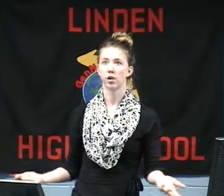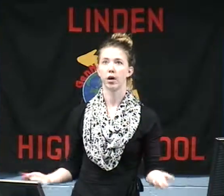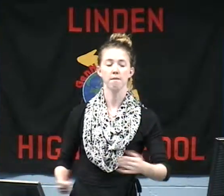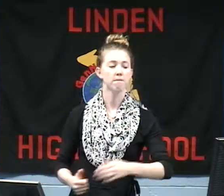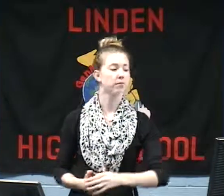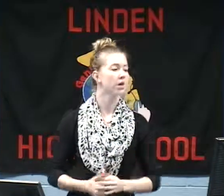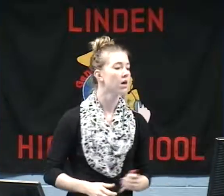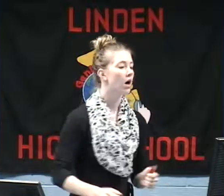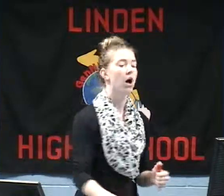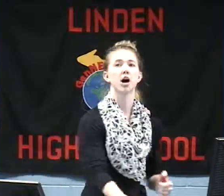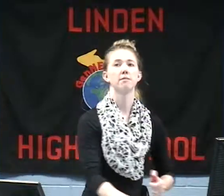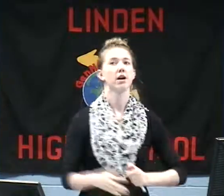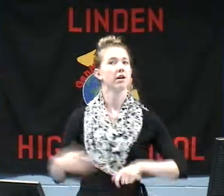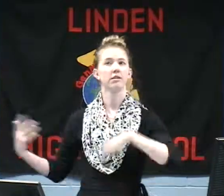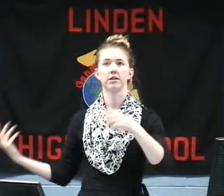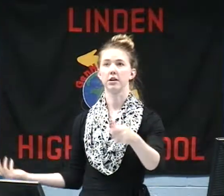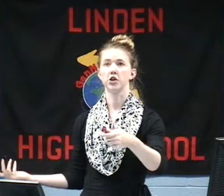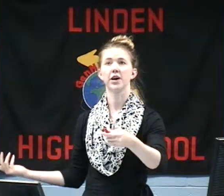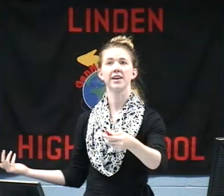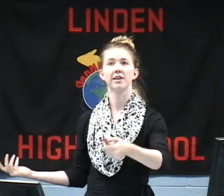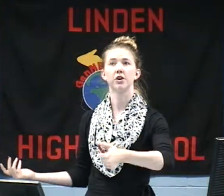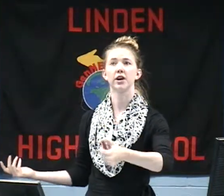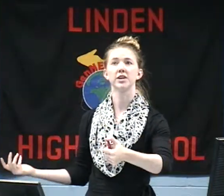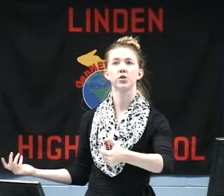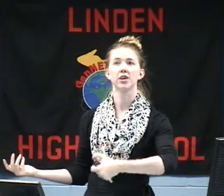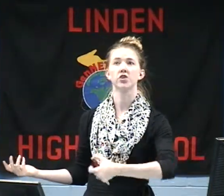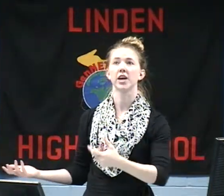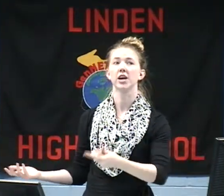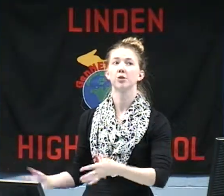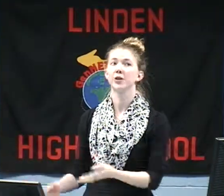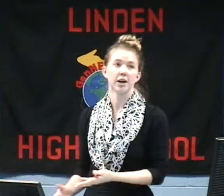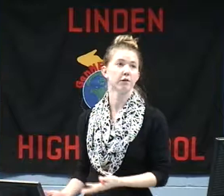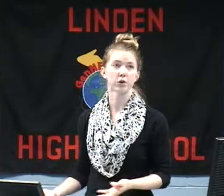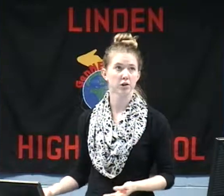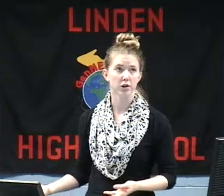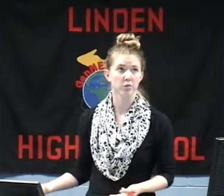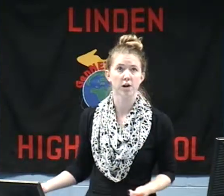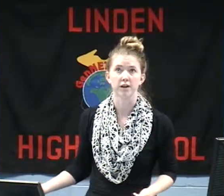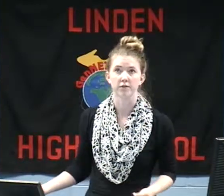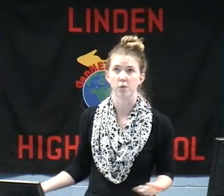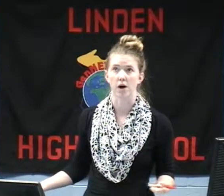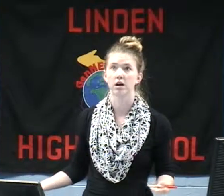Okay? You guys have a great resource. Jacob, you can interview your little brother if you want.